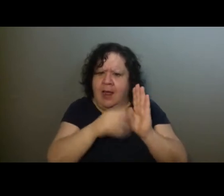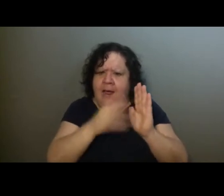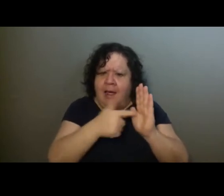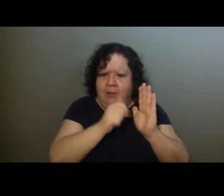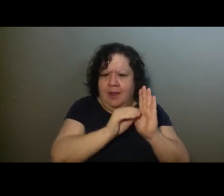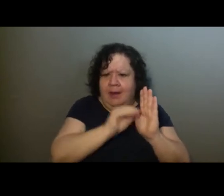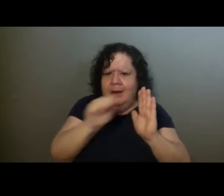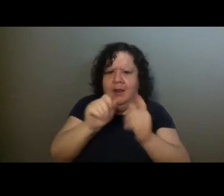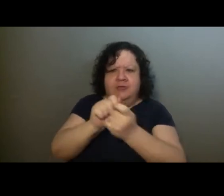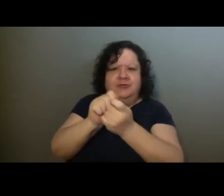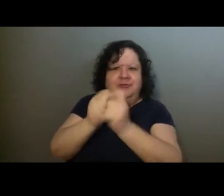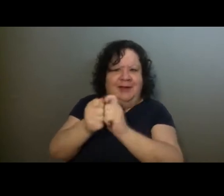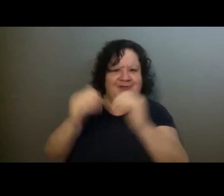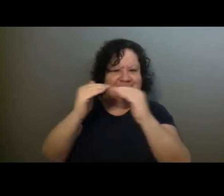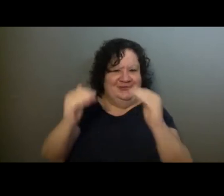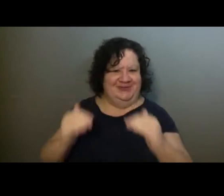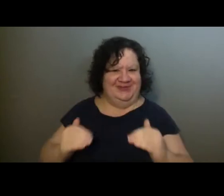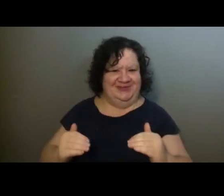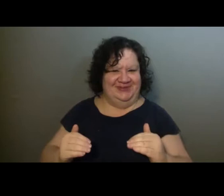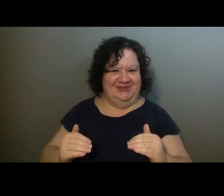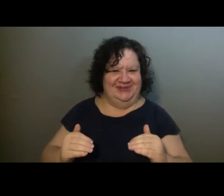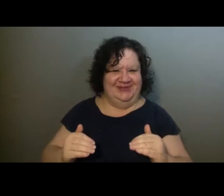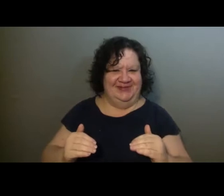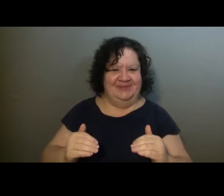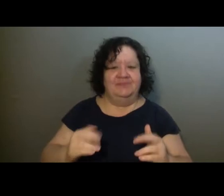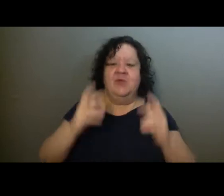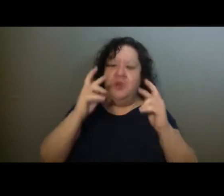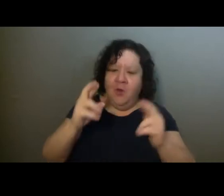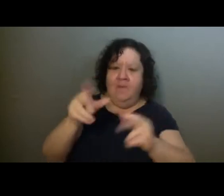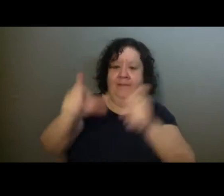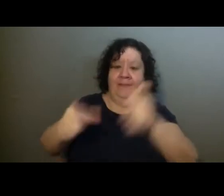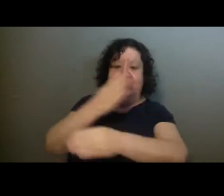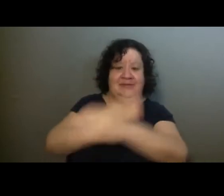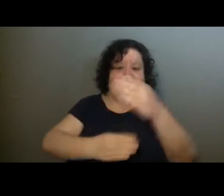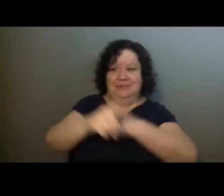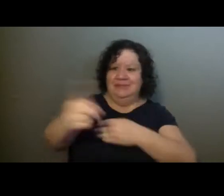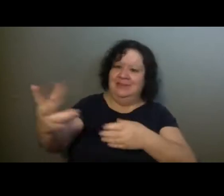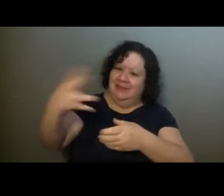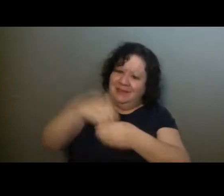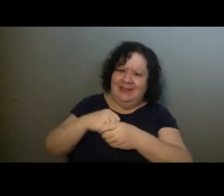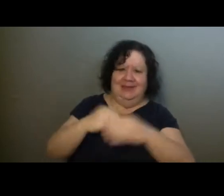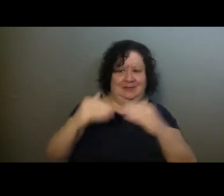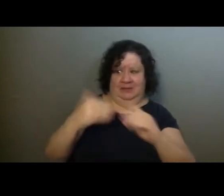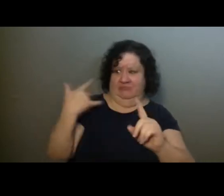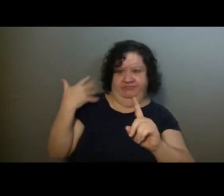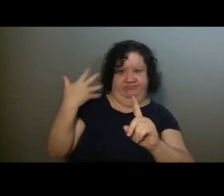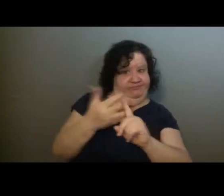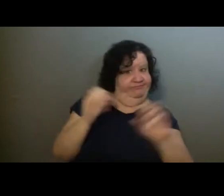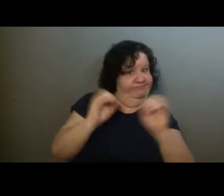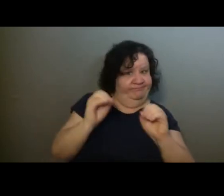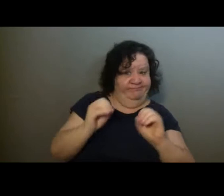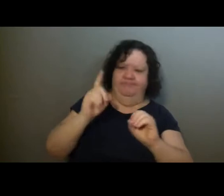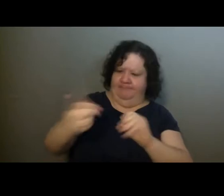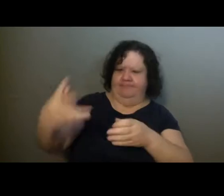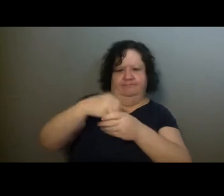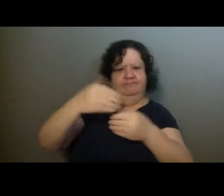view, fully included. And then addressing many of the issues that have been raised in terms of data, in